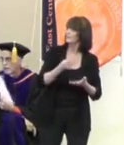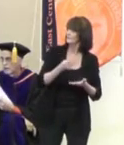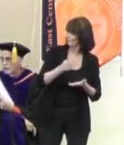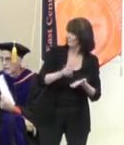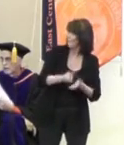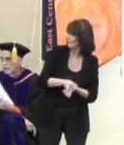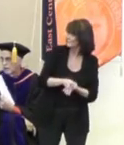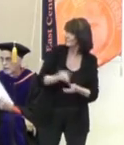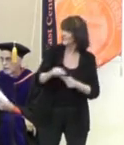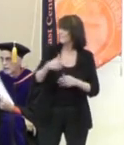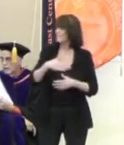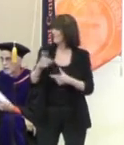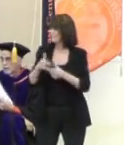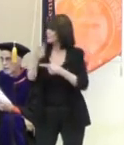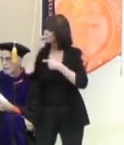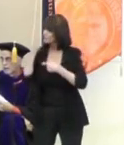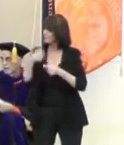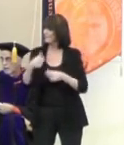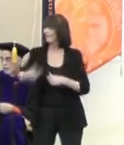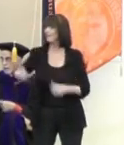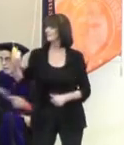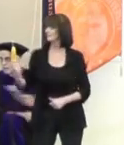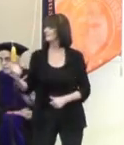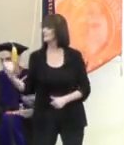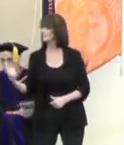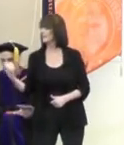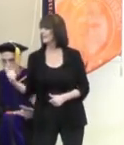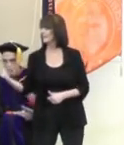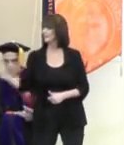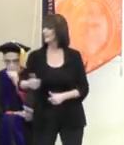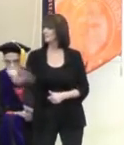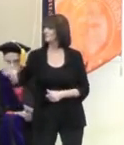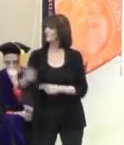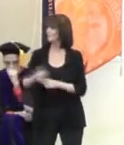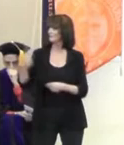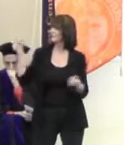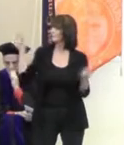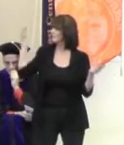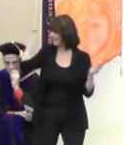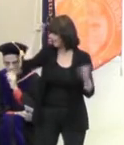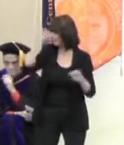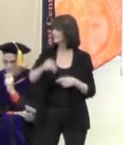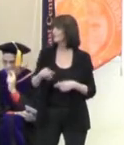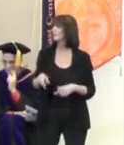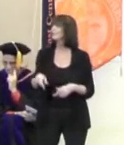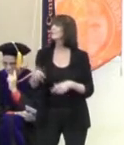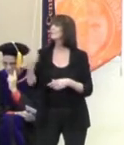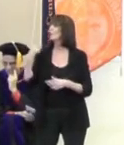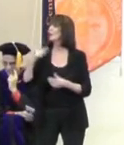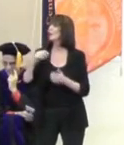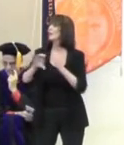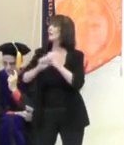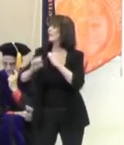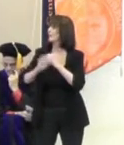My first entrance, and I hitchhiked back and forth to McAllister, Pittsburgh County, to campaign.